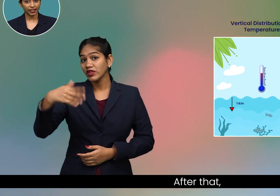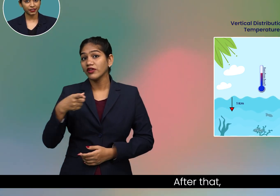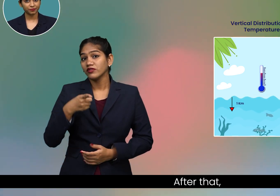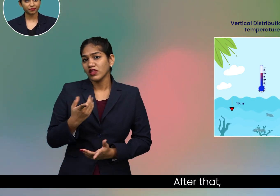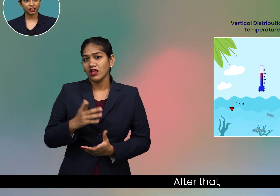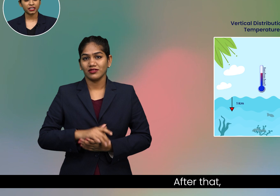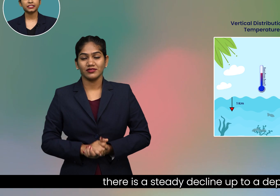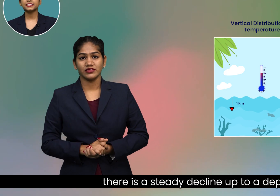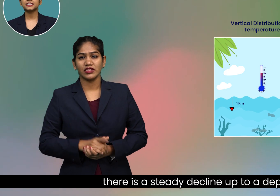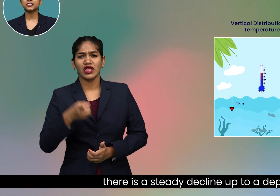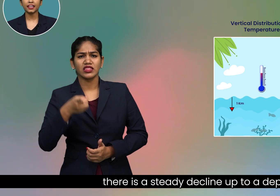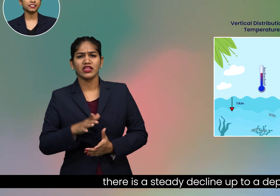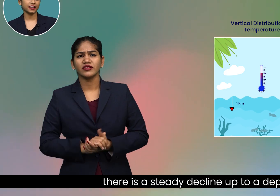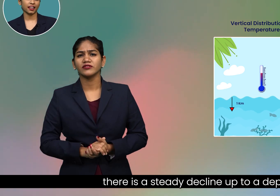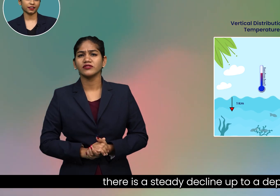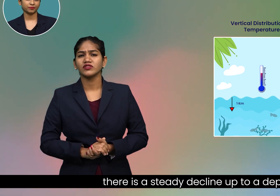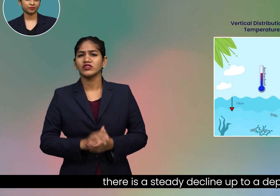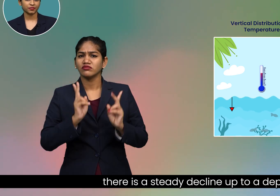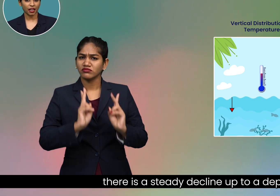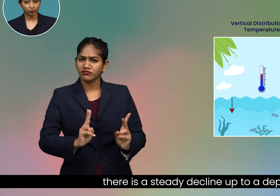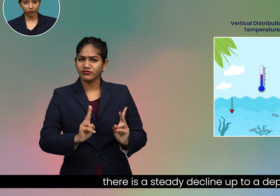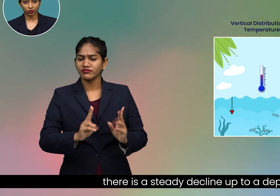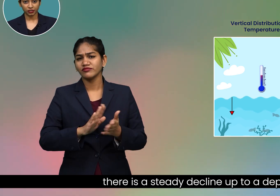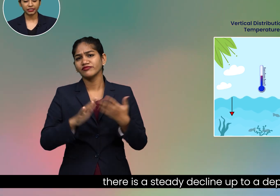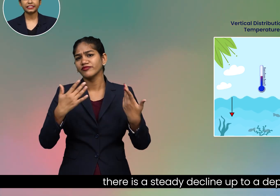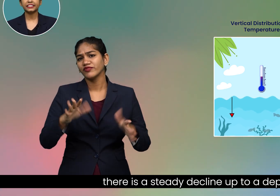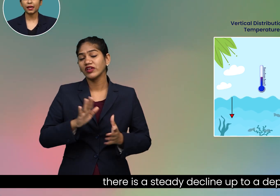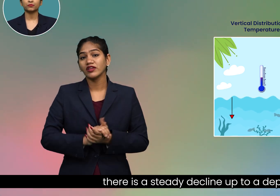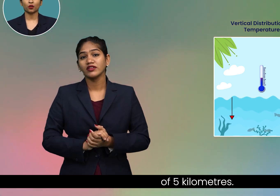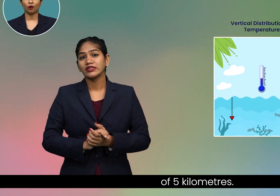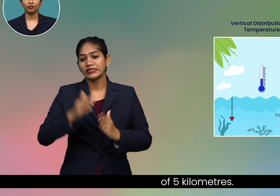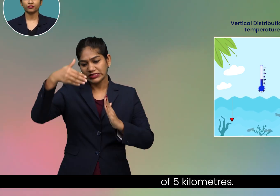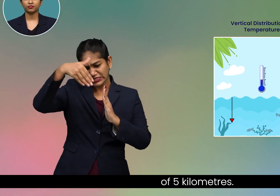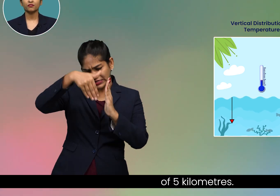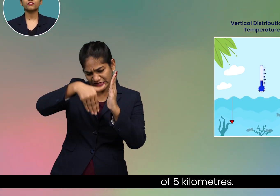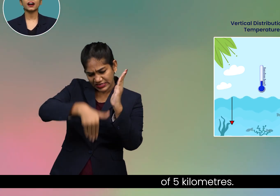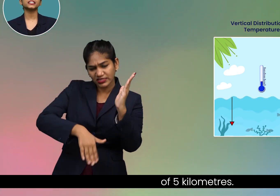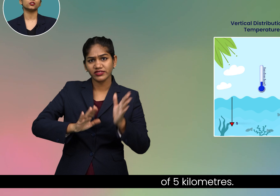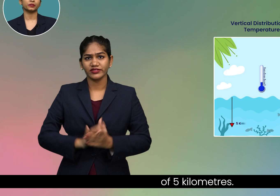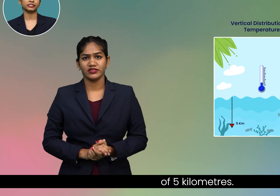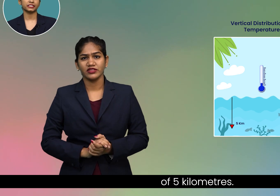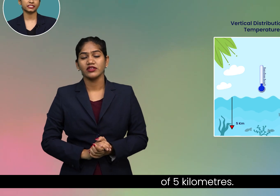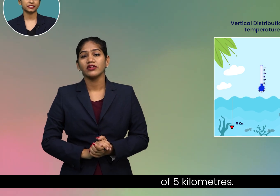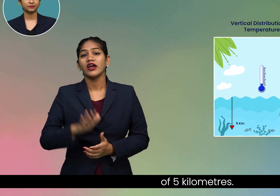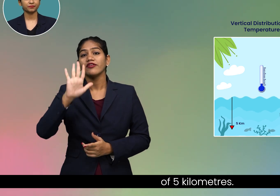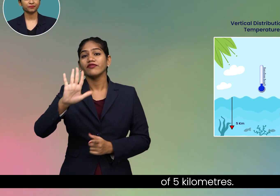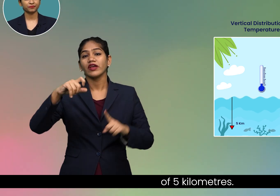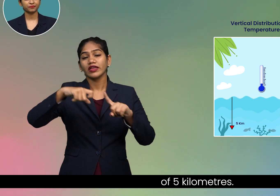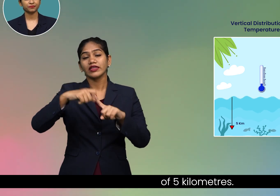After that, there is a steady decline up to a depth of 5